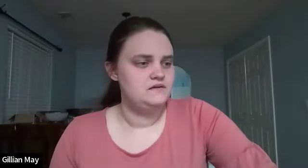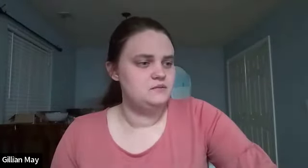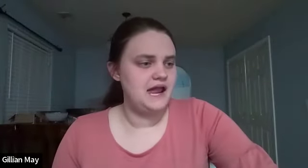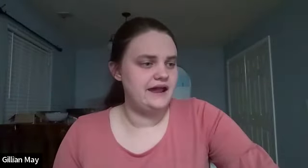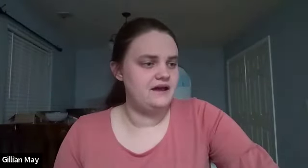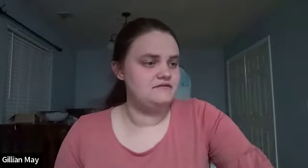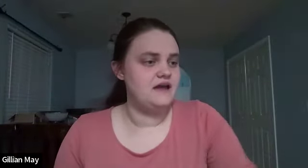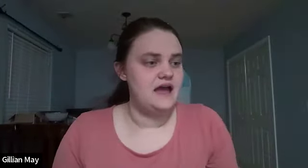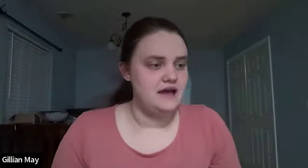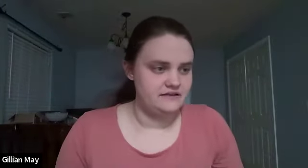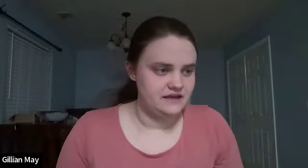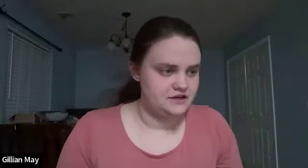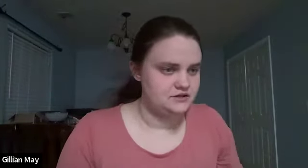Then we have alligator,